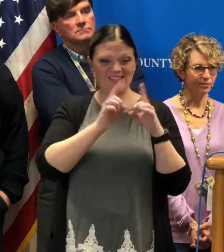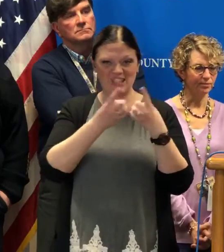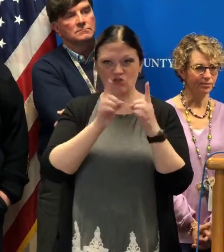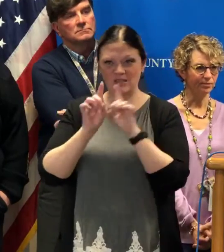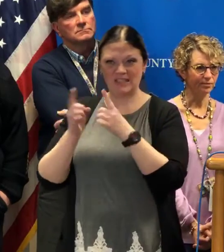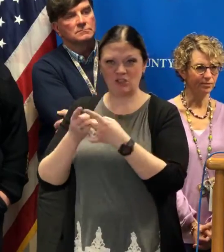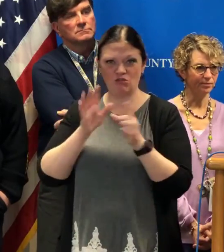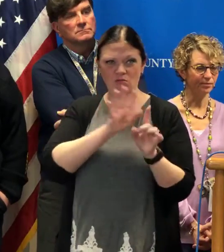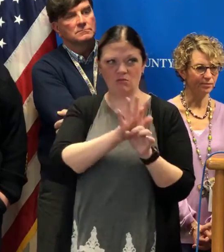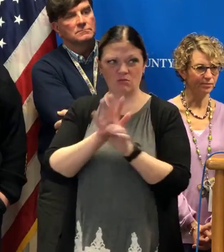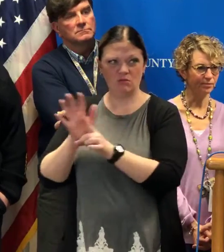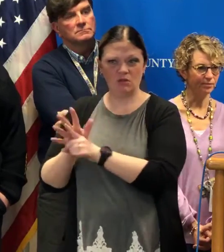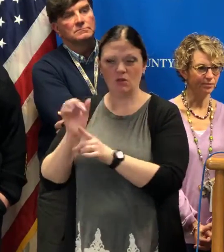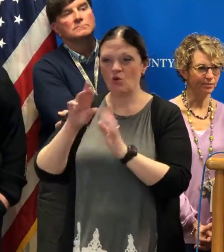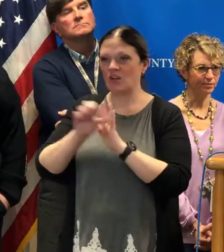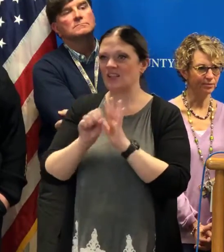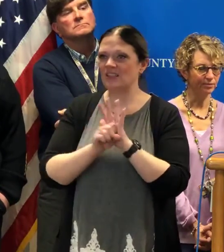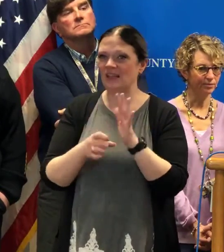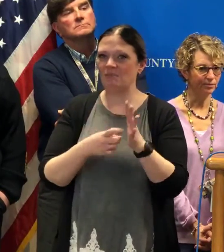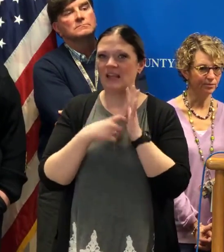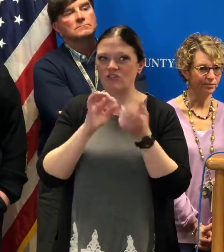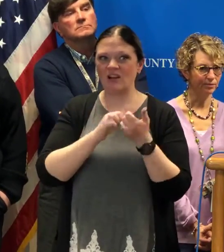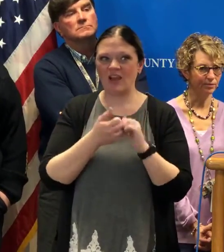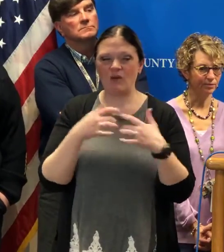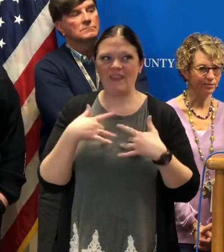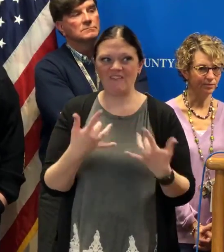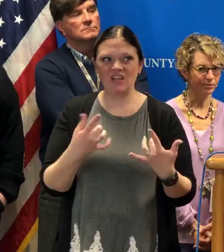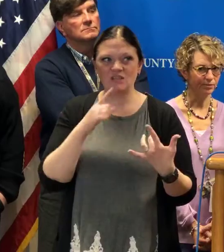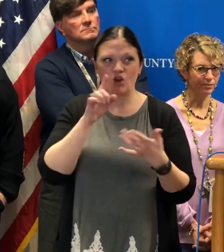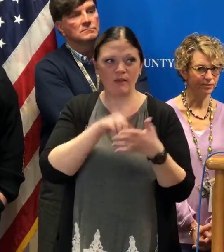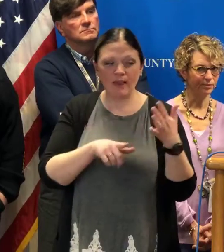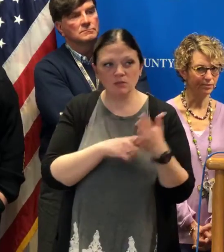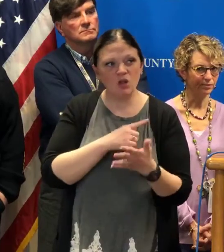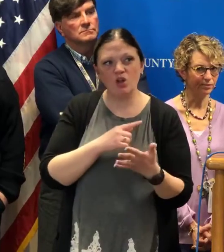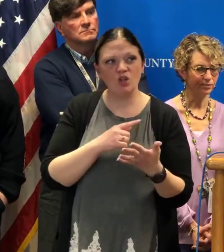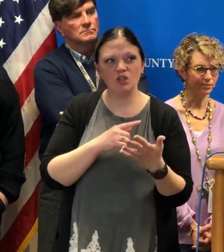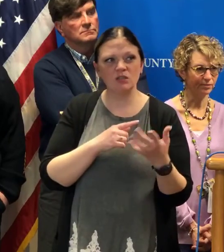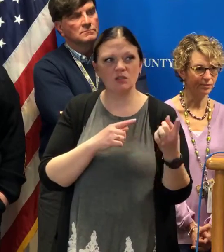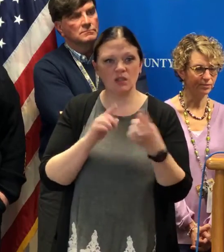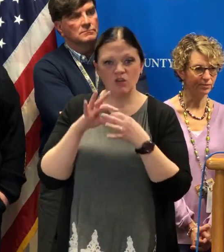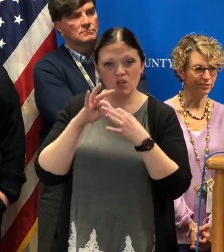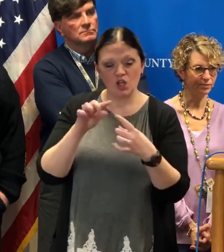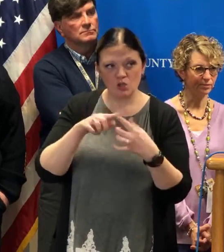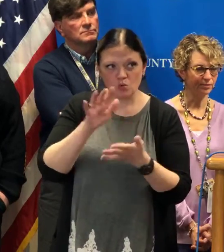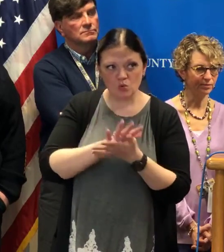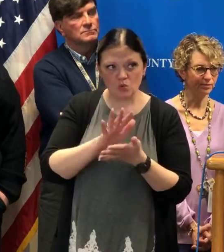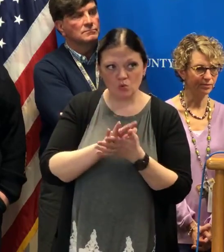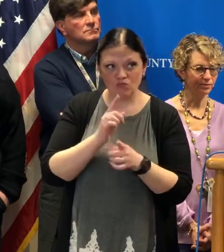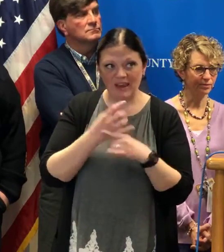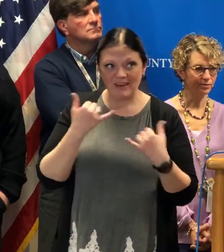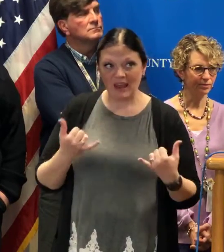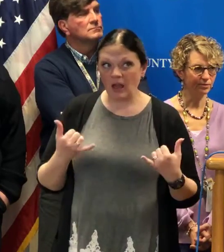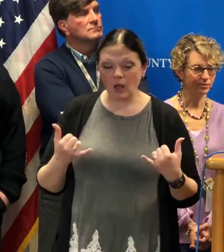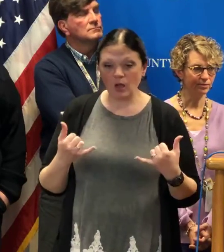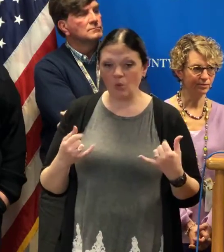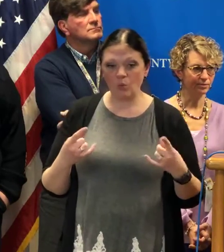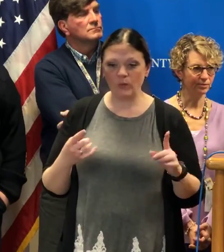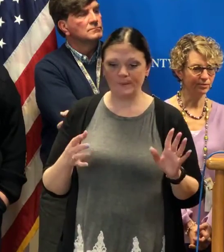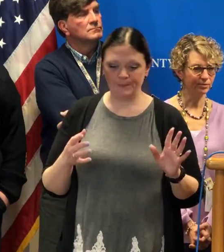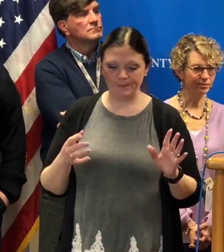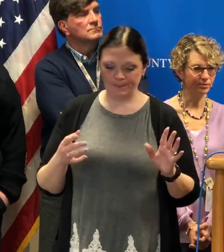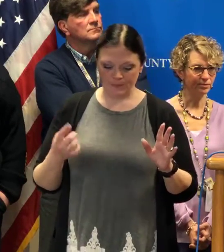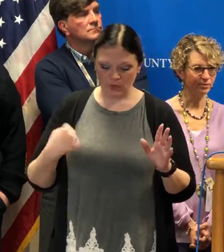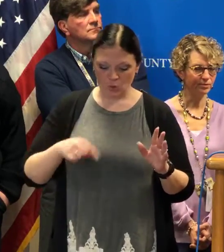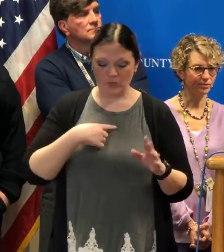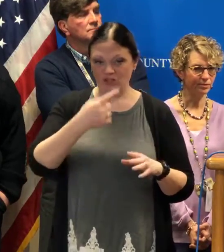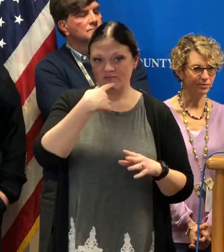district? Is it going to have to be a state mandate in terms of how these events are canceled? With regards to the schools at this point, we are